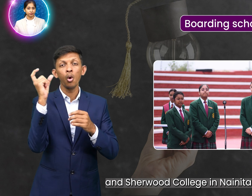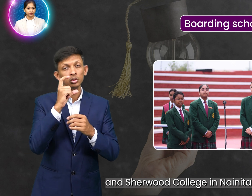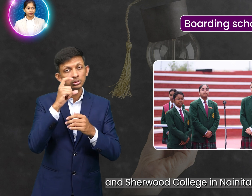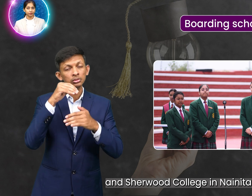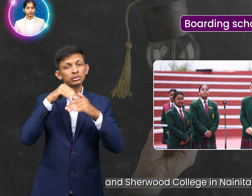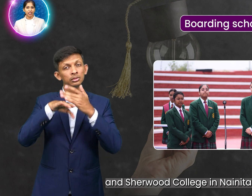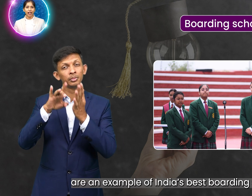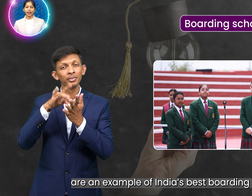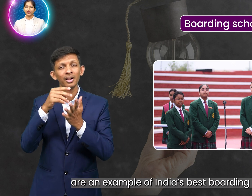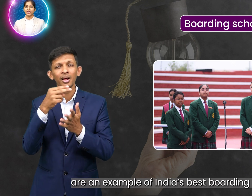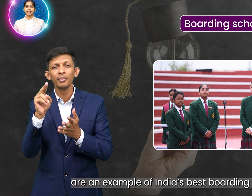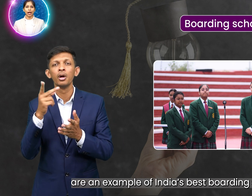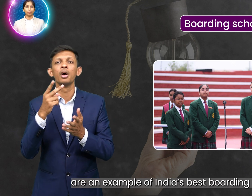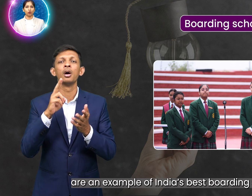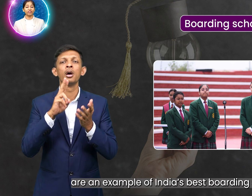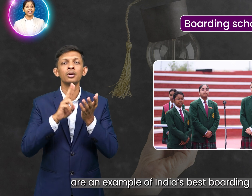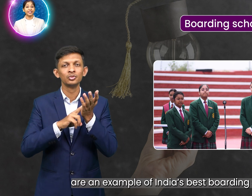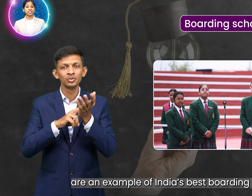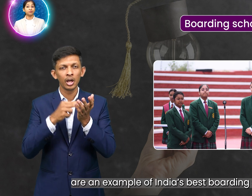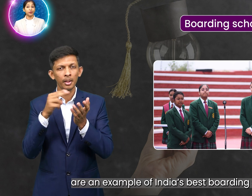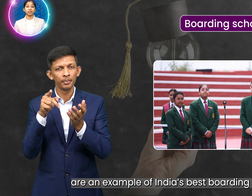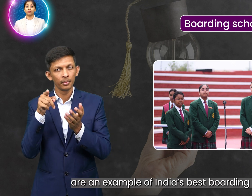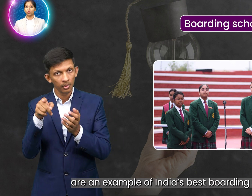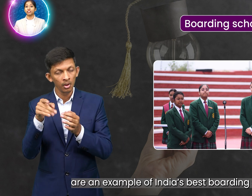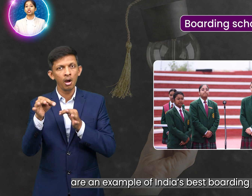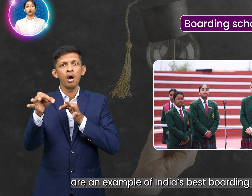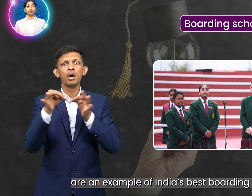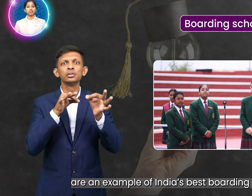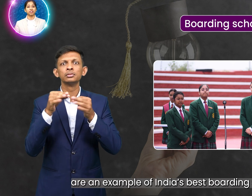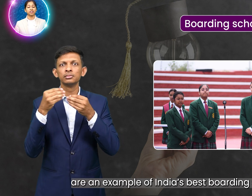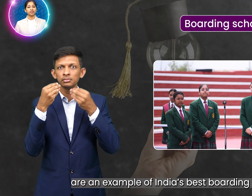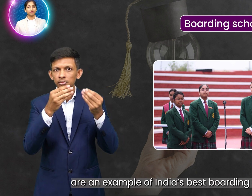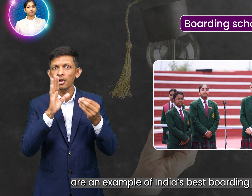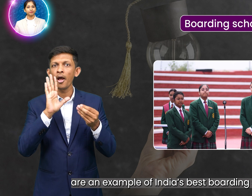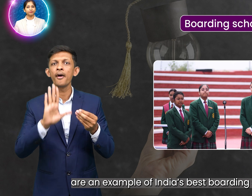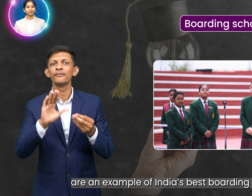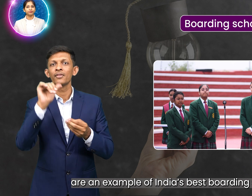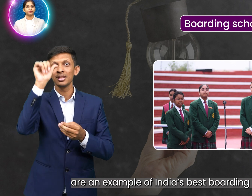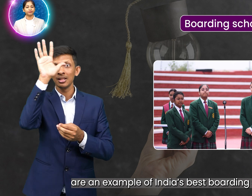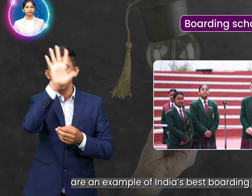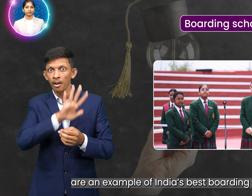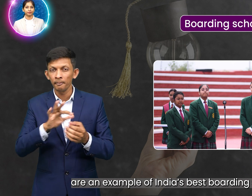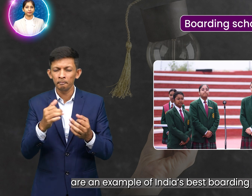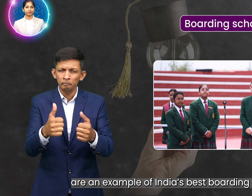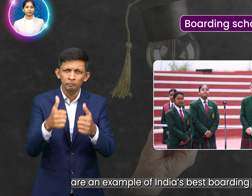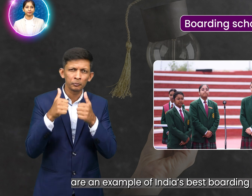Nainital are an example of India's best boarding schools.